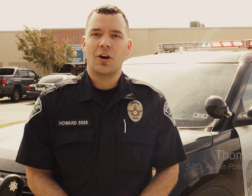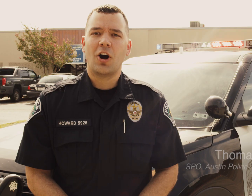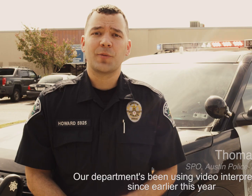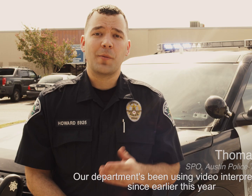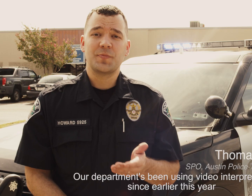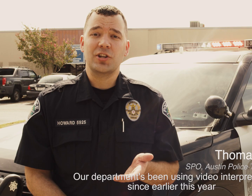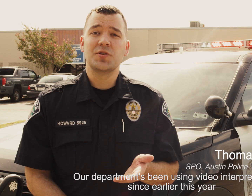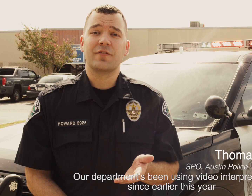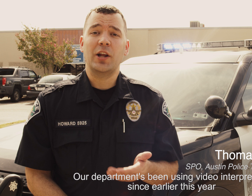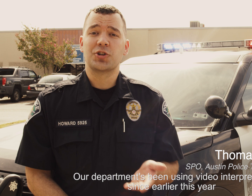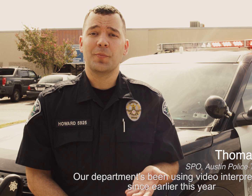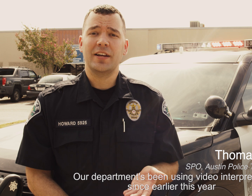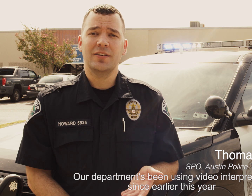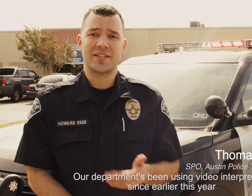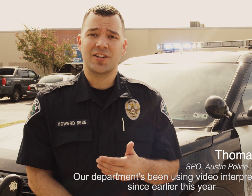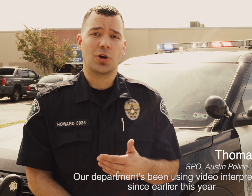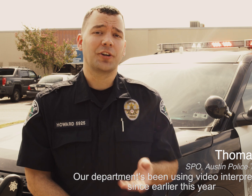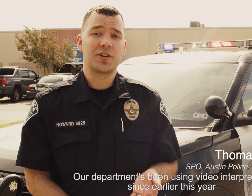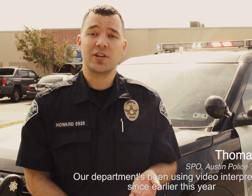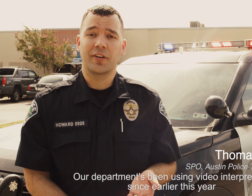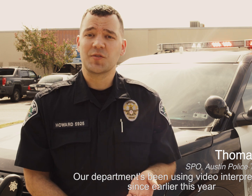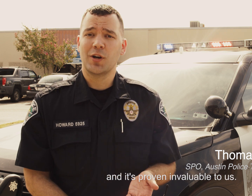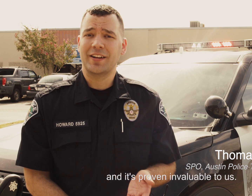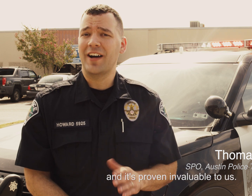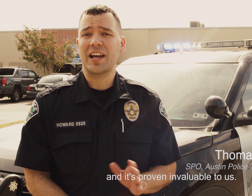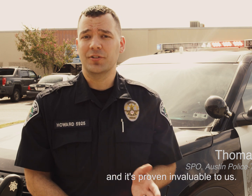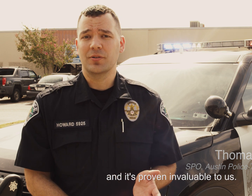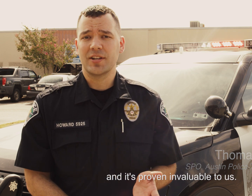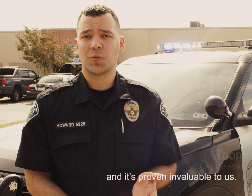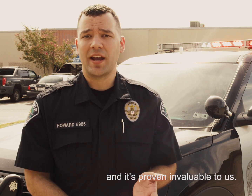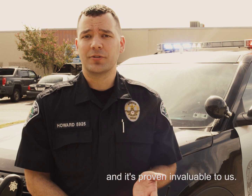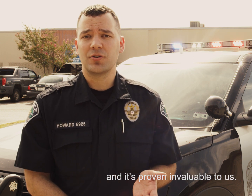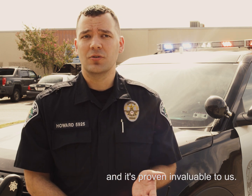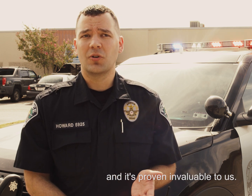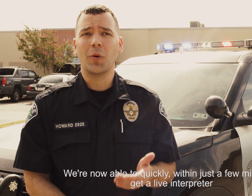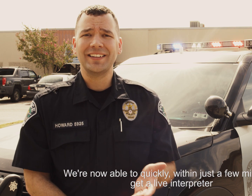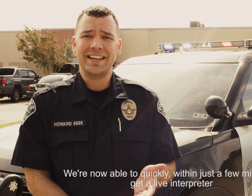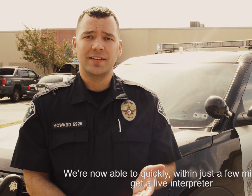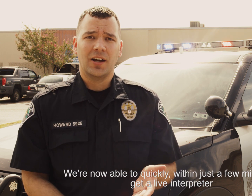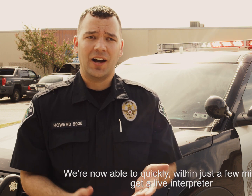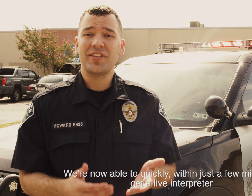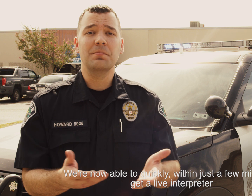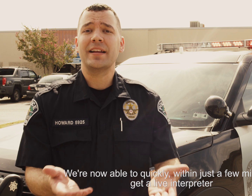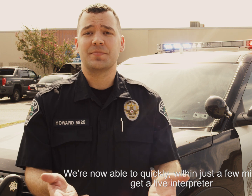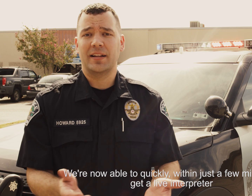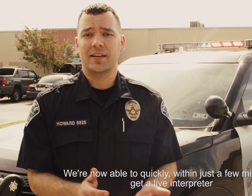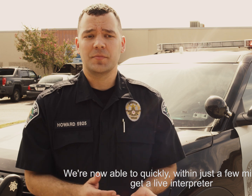Our department's been using video interpreting since earlier this year and it's proven invaluable to us. We're able to quickly, within minutes many times,